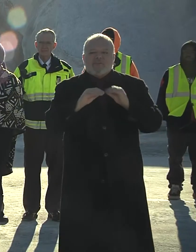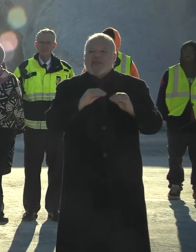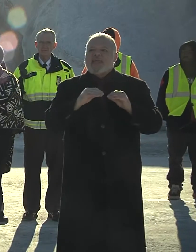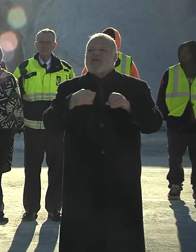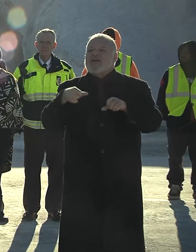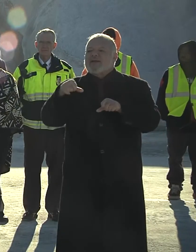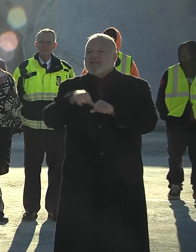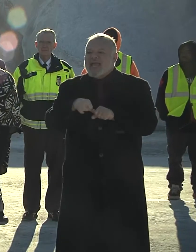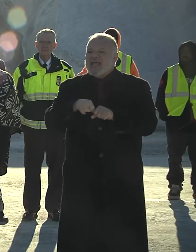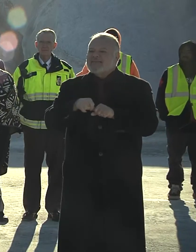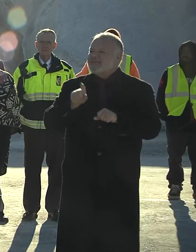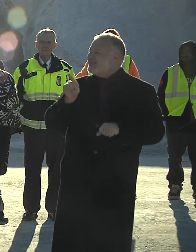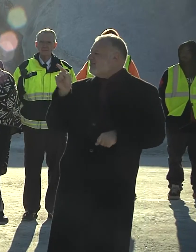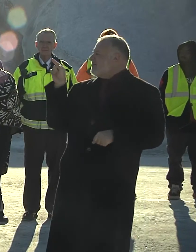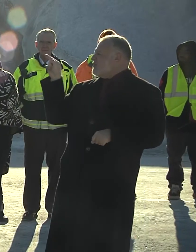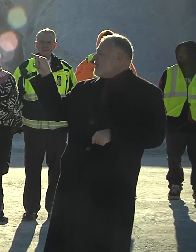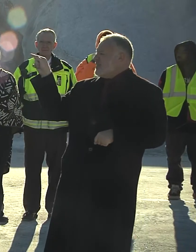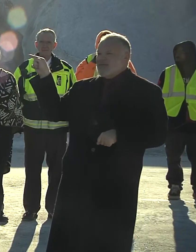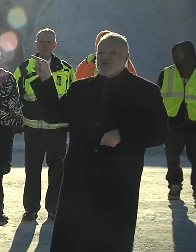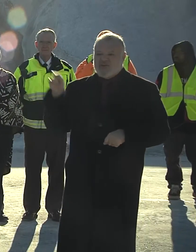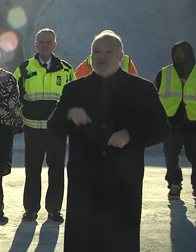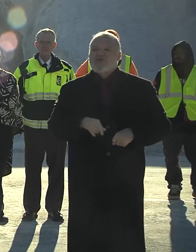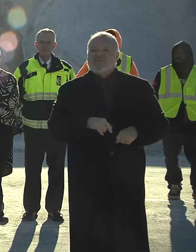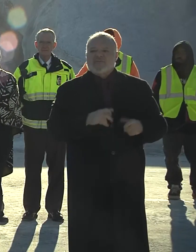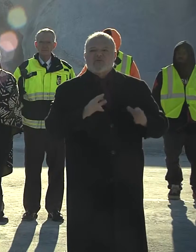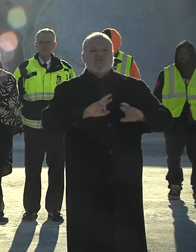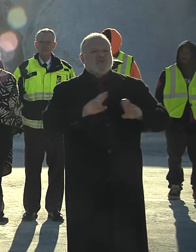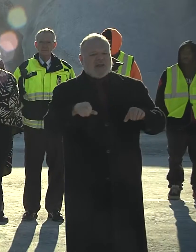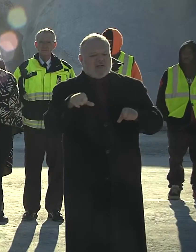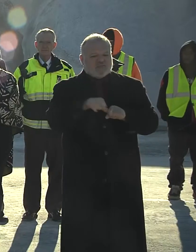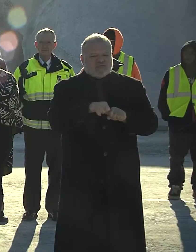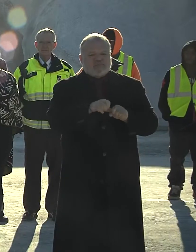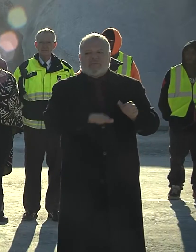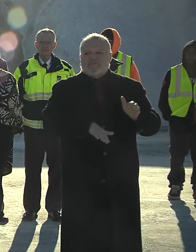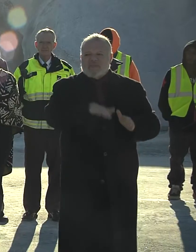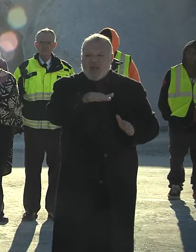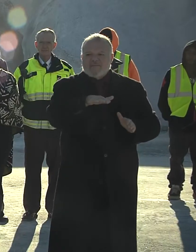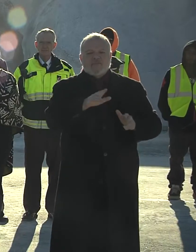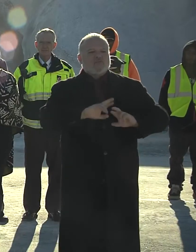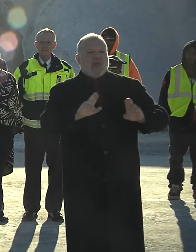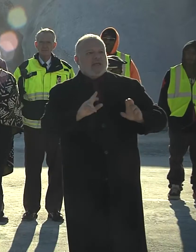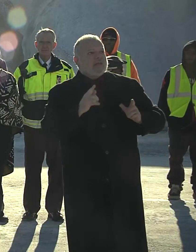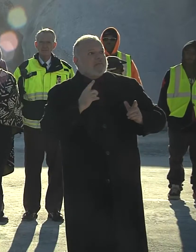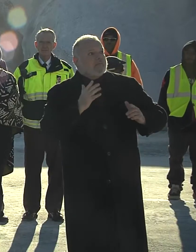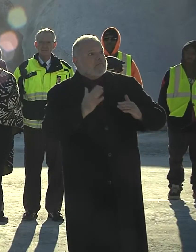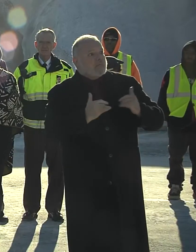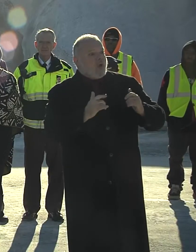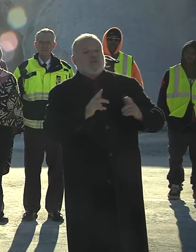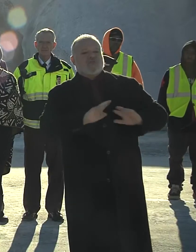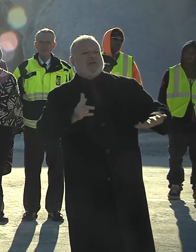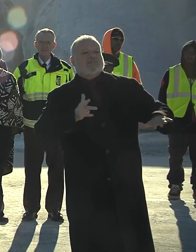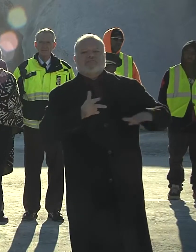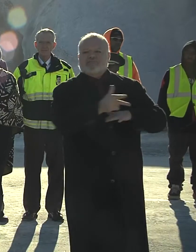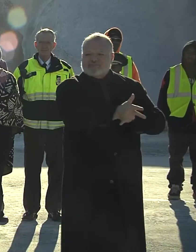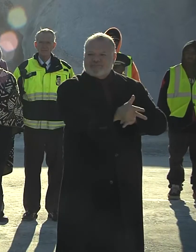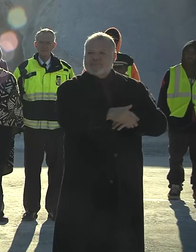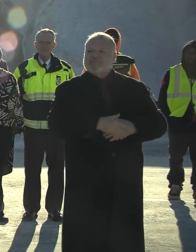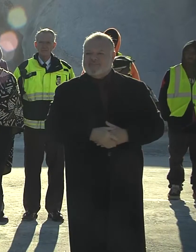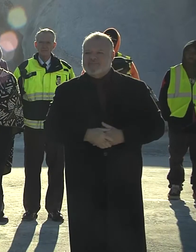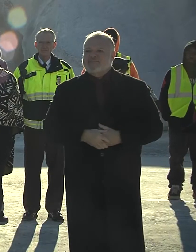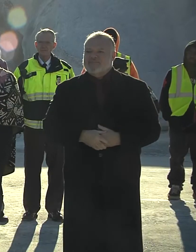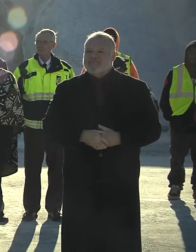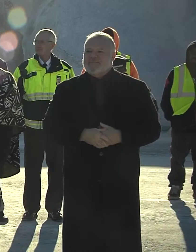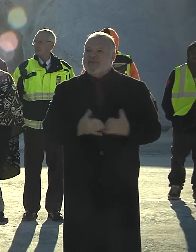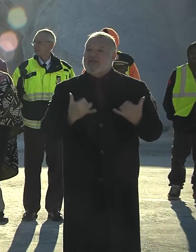Road, and this helps make sure that we can keep our vehicles working even during extended storms. If you were here last year, this looks a